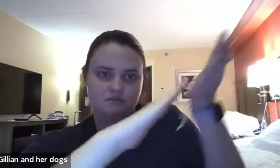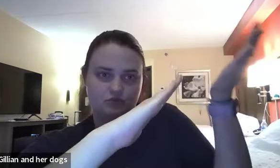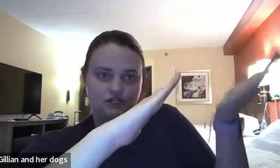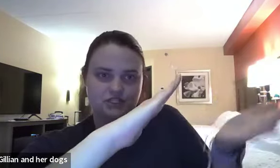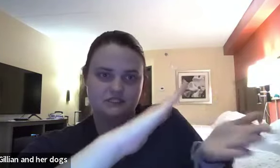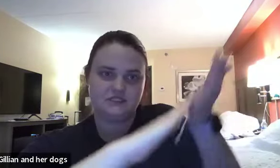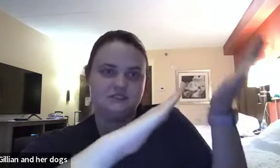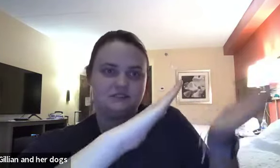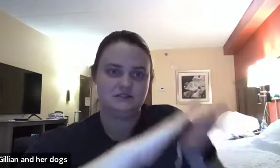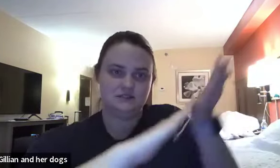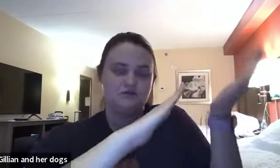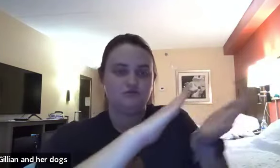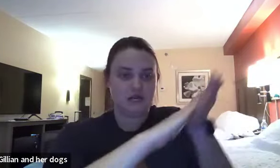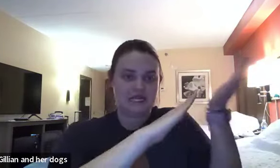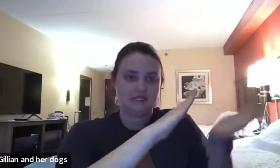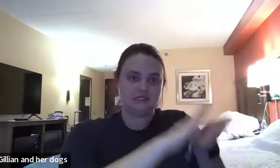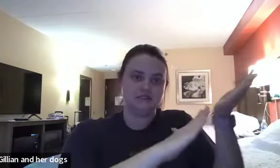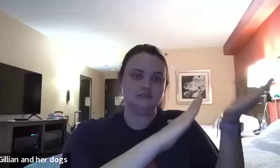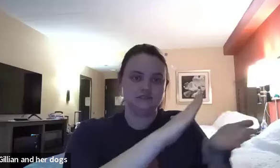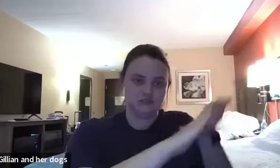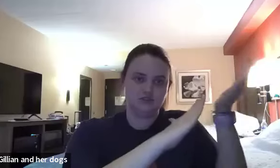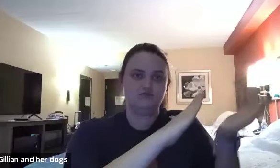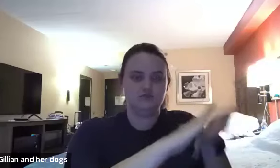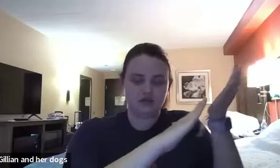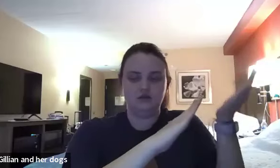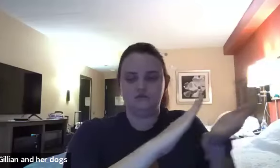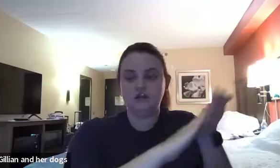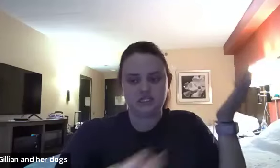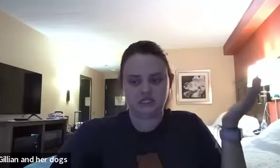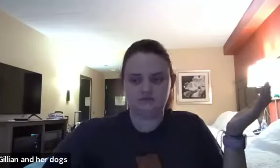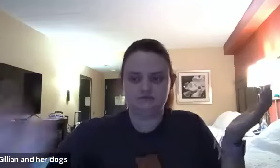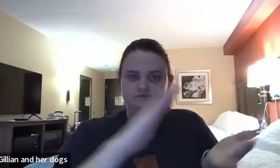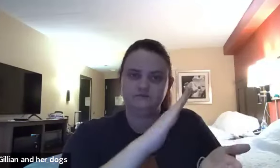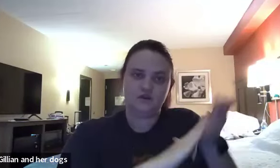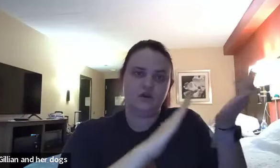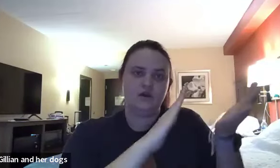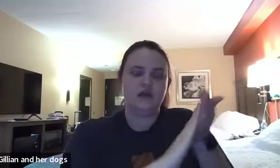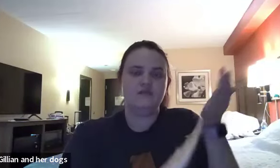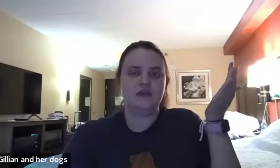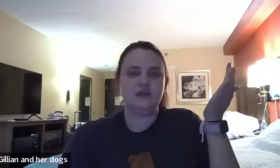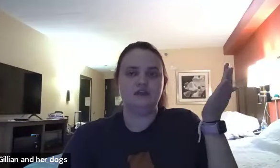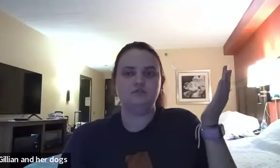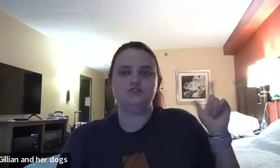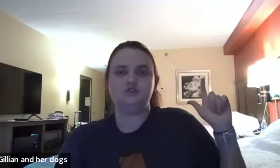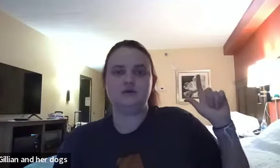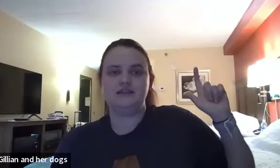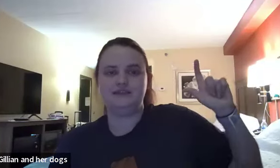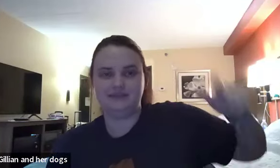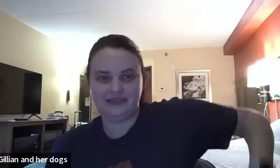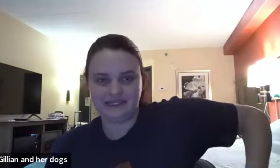and brushes. Running. Or rushing. And then you would do